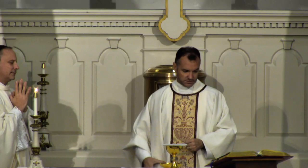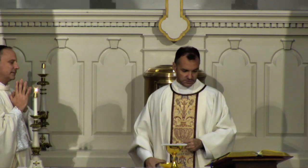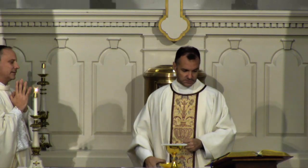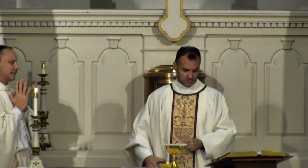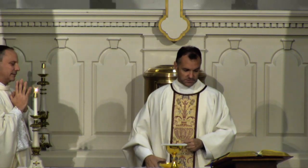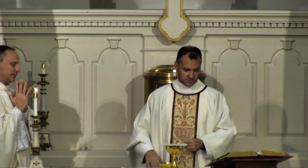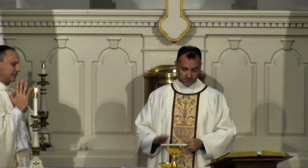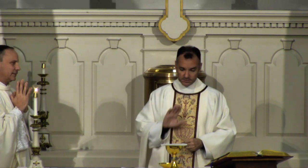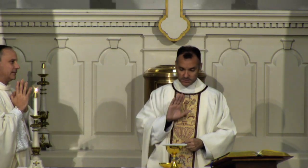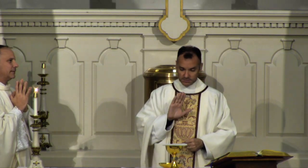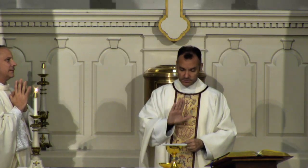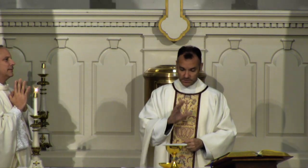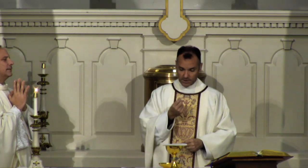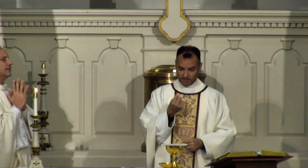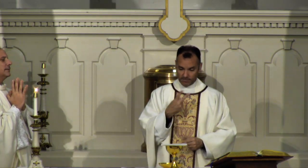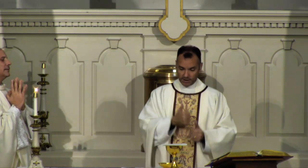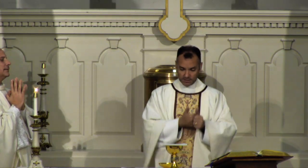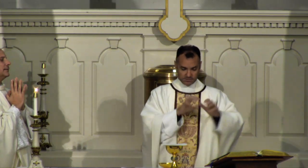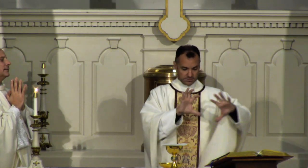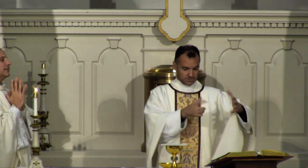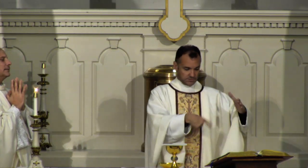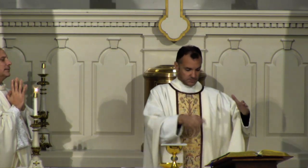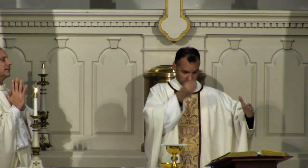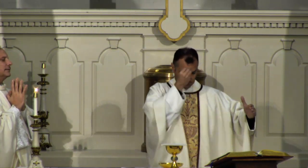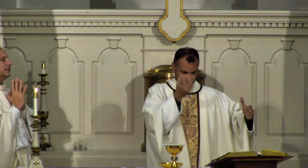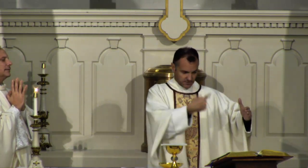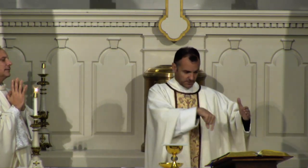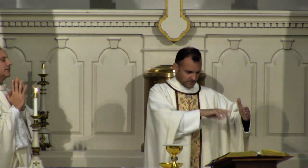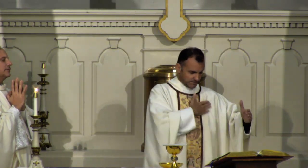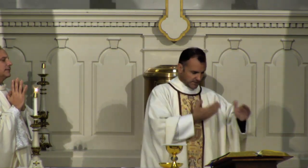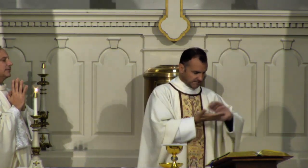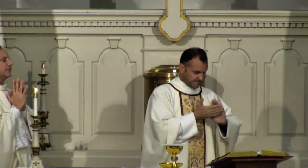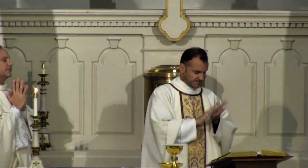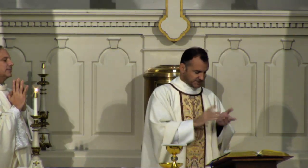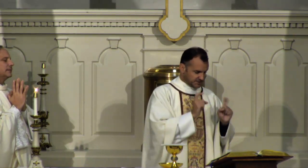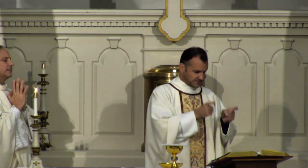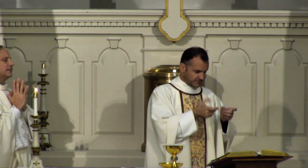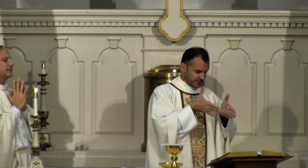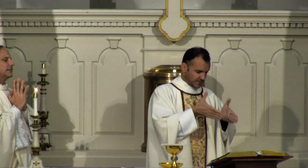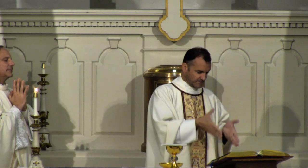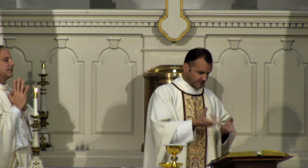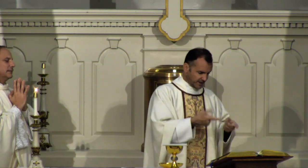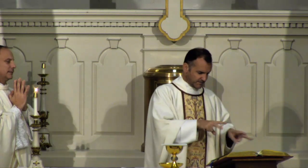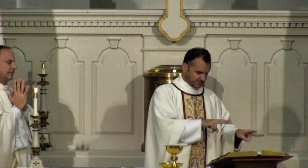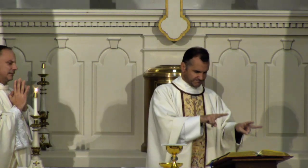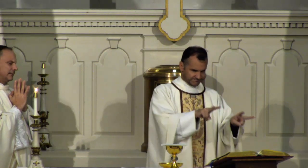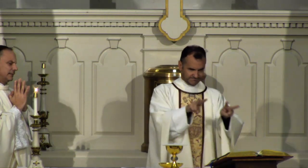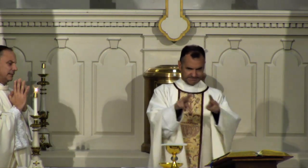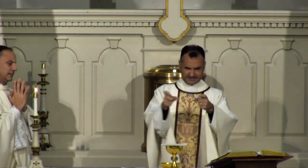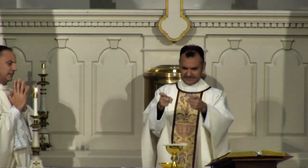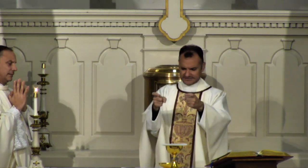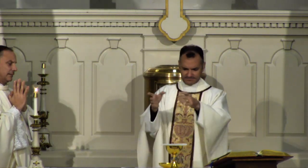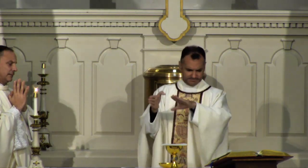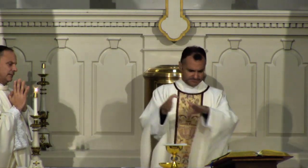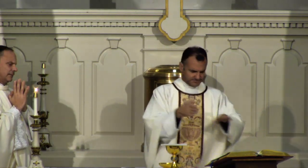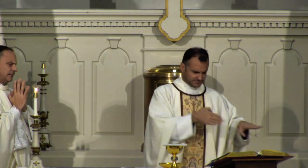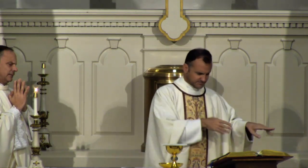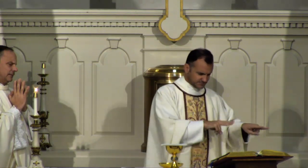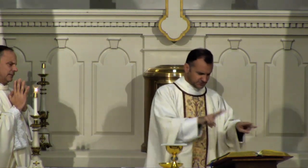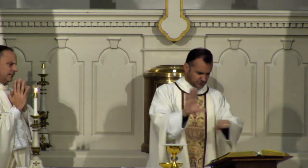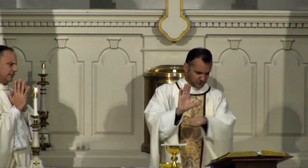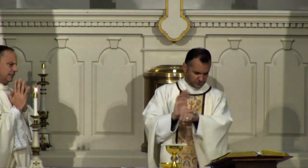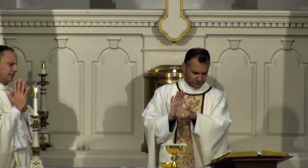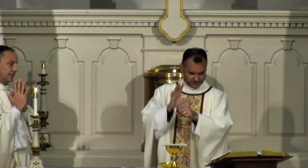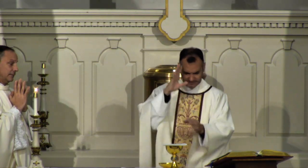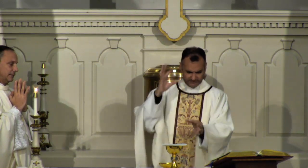Lord Jesus Christ, who said to your apostles, "Peace I leave you, my peace I give you,"